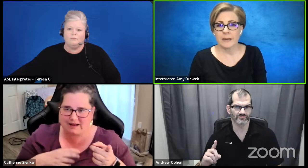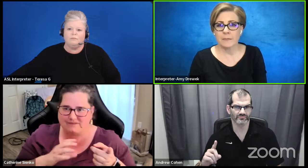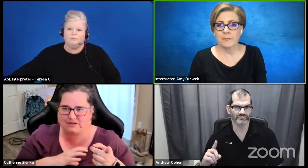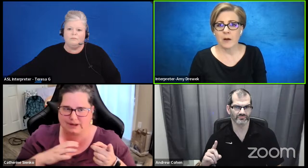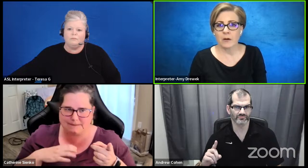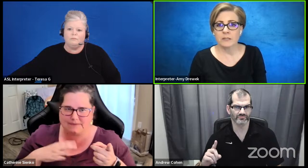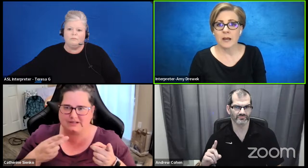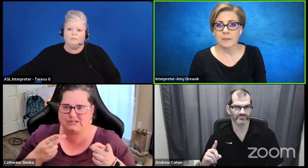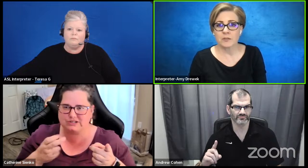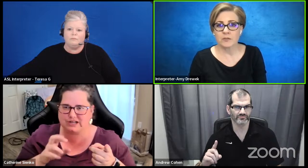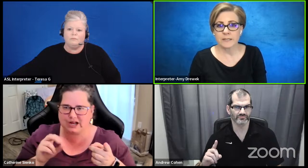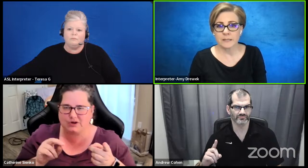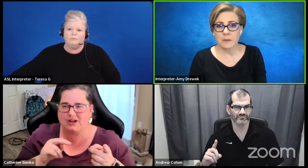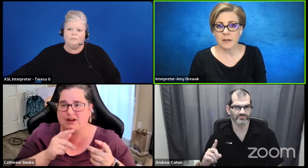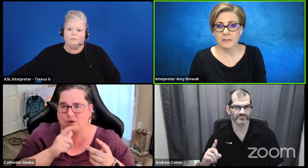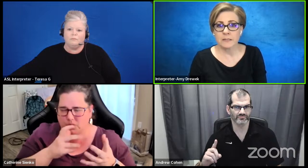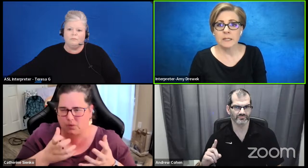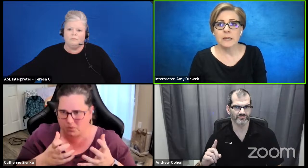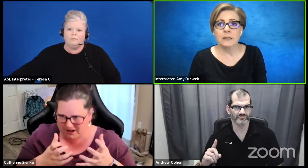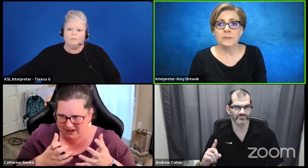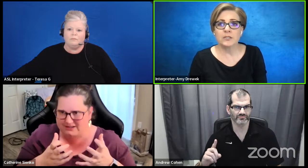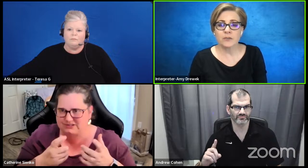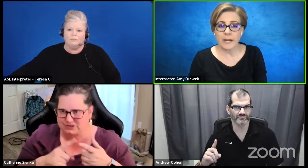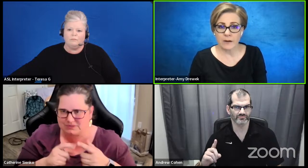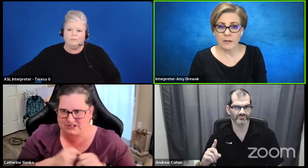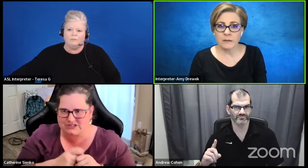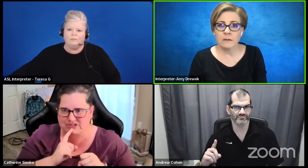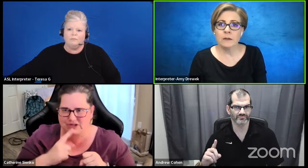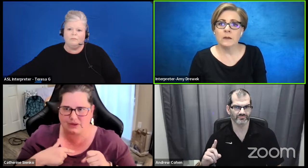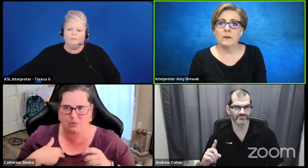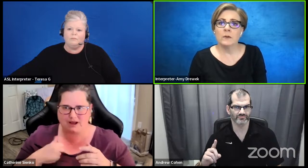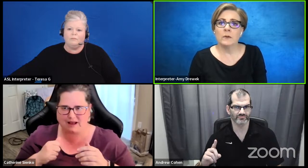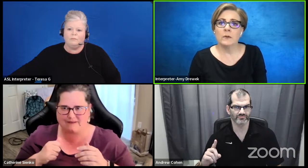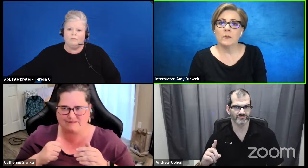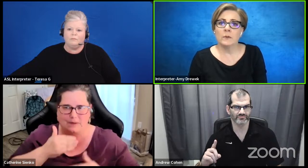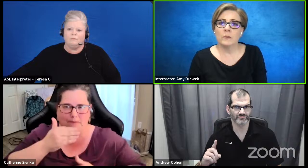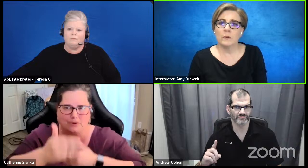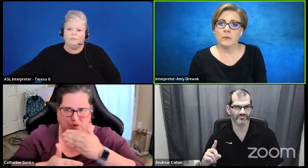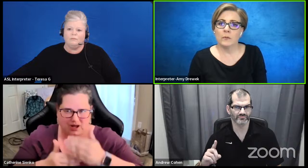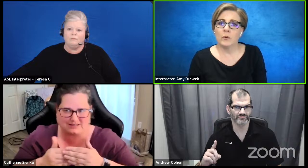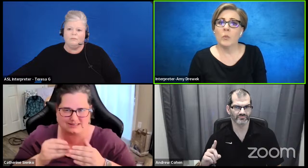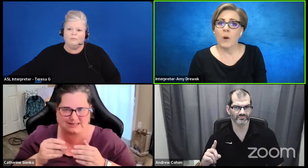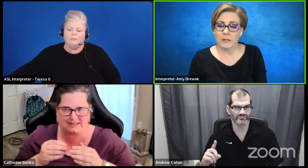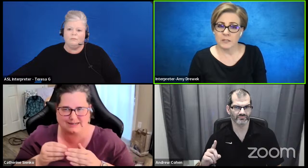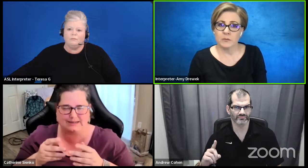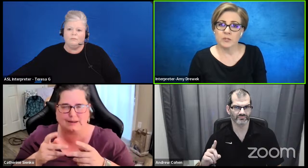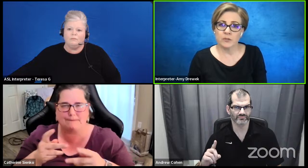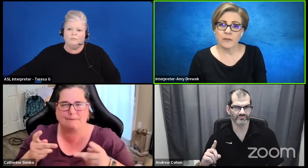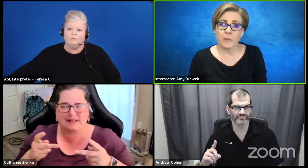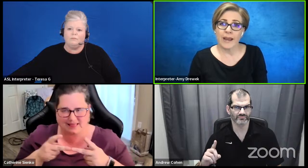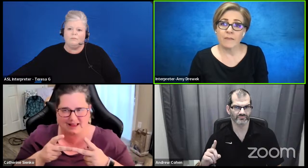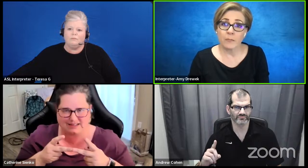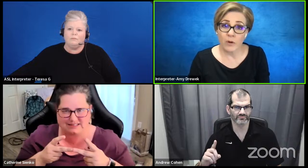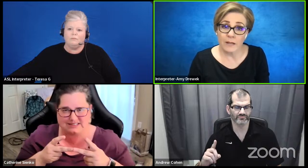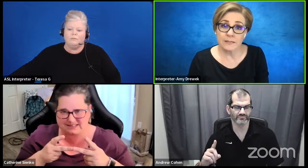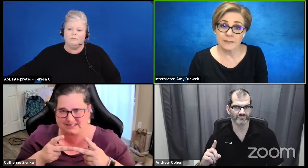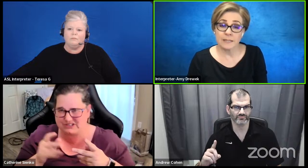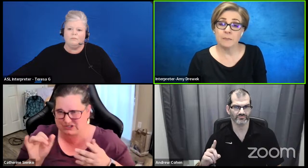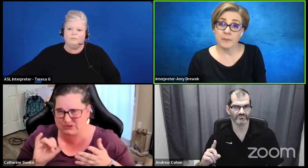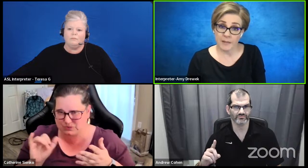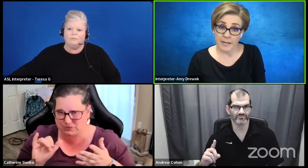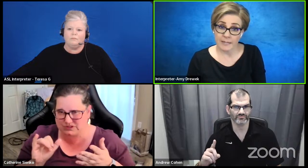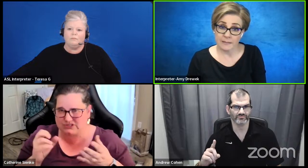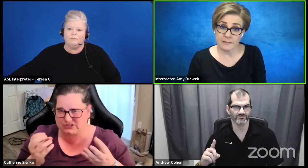So it's important to keep our time constraints in mind. Commissioner Herron, who wants to ensure that we